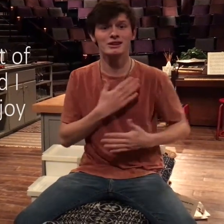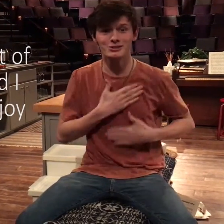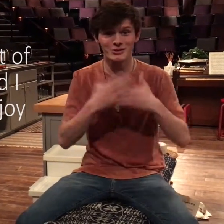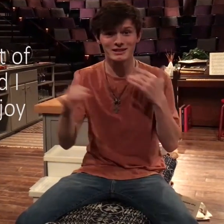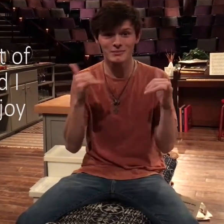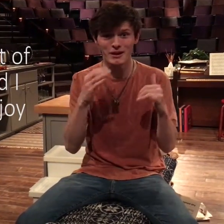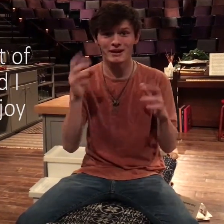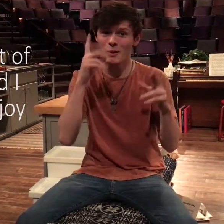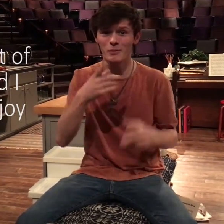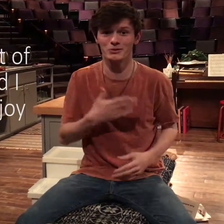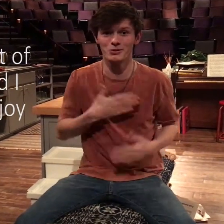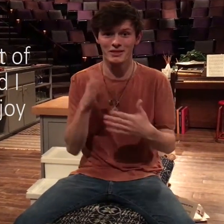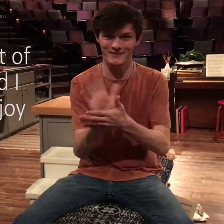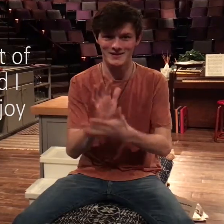Enjoy the rest of party and I hope you enjoy the film.